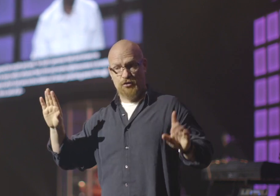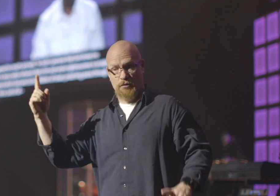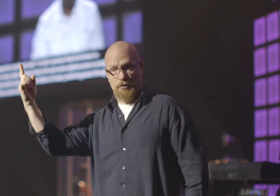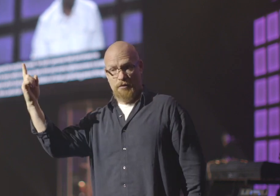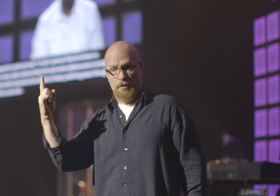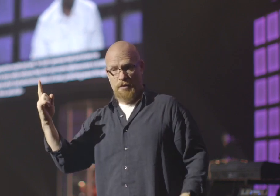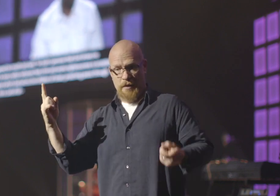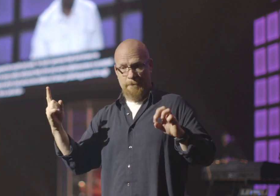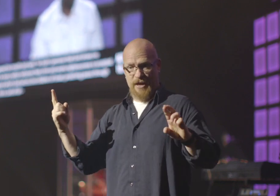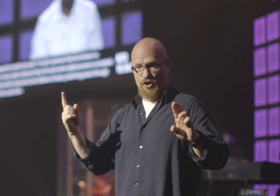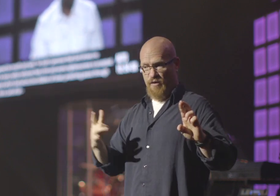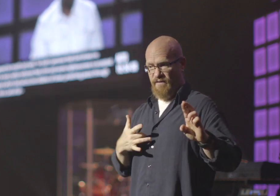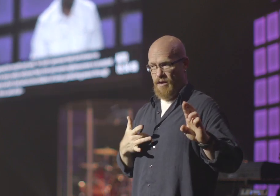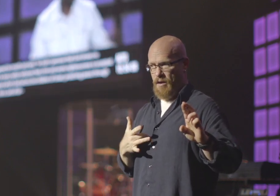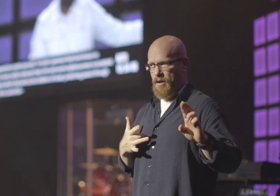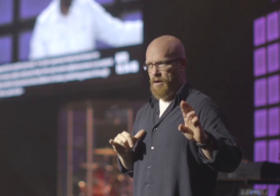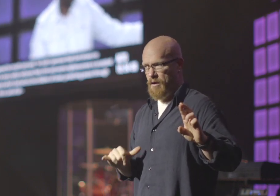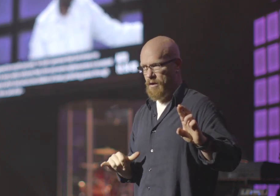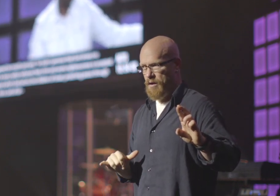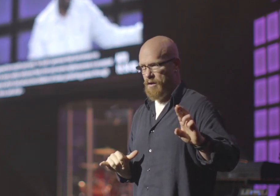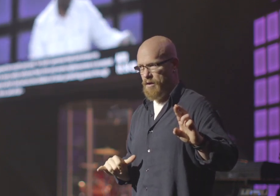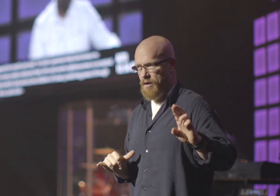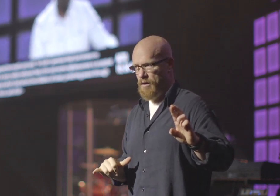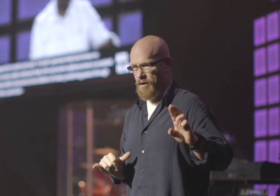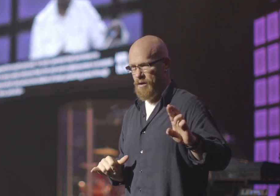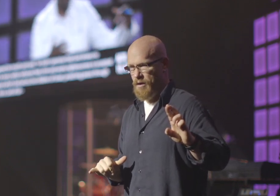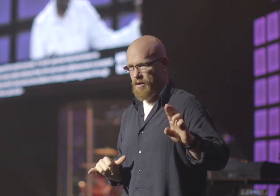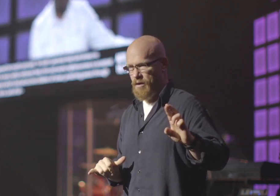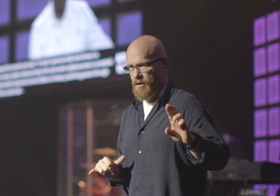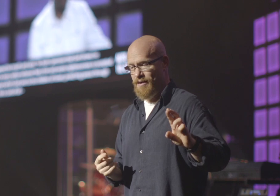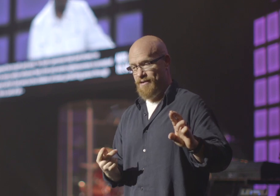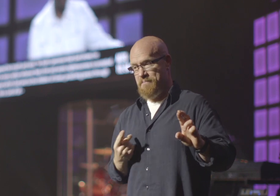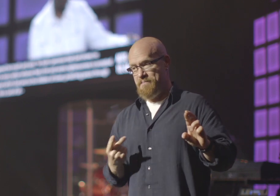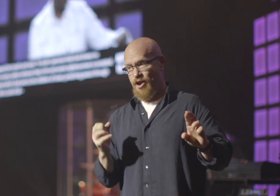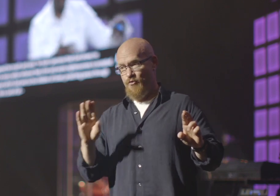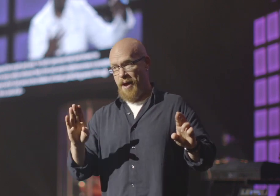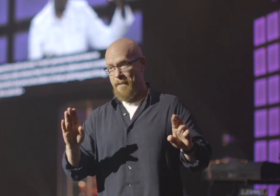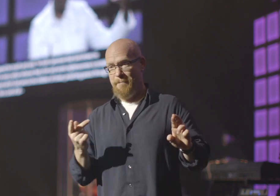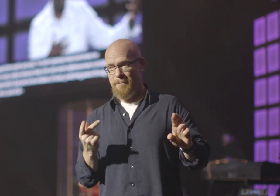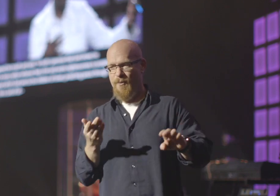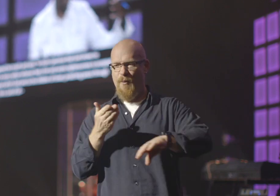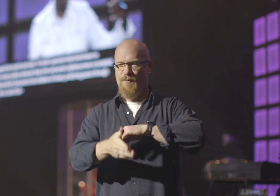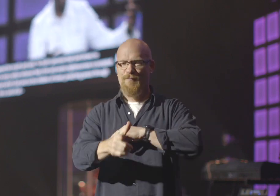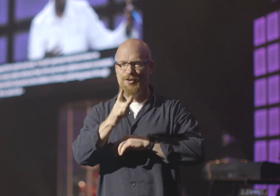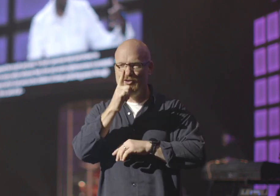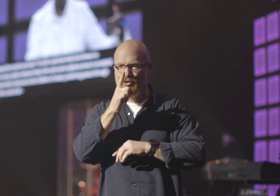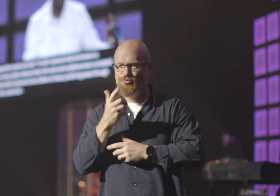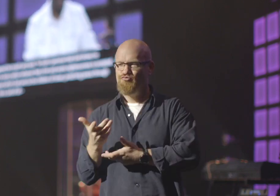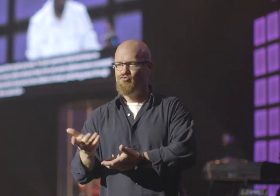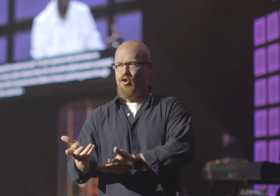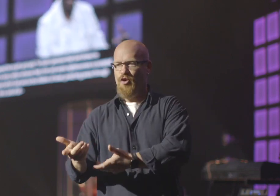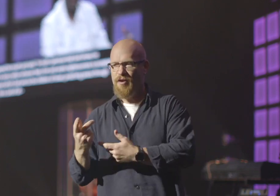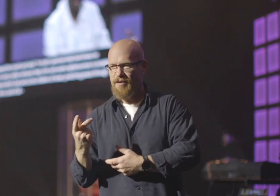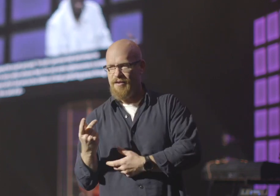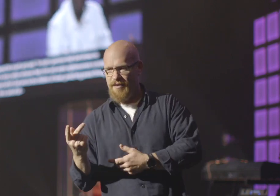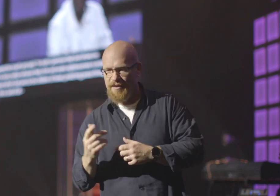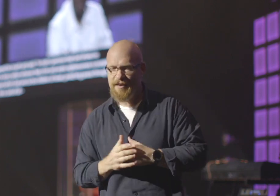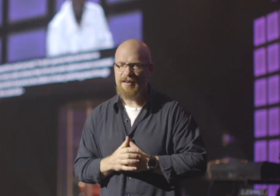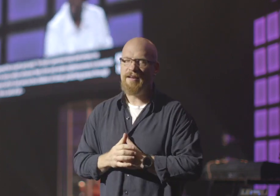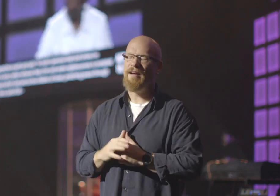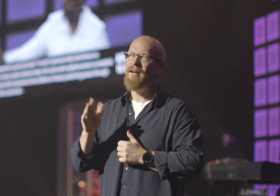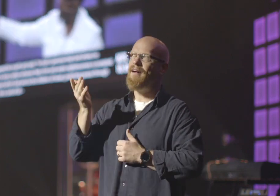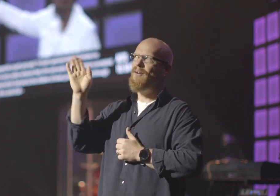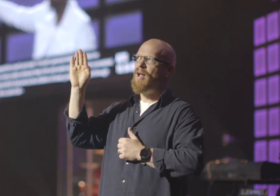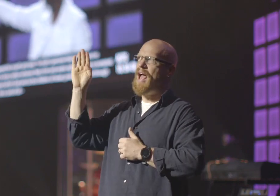being convicted. And me and Pastor Rob had like a whole conversation about this over lunch. We've been talking about, you know, just how God moves.